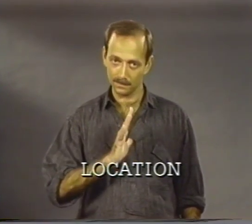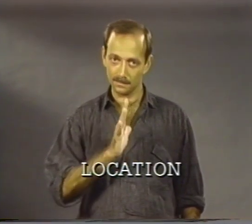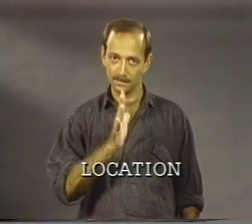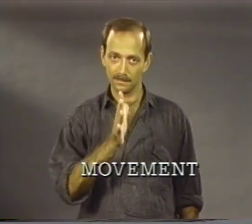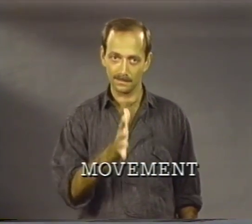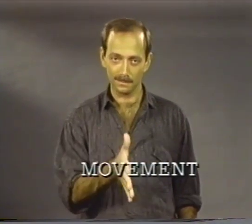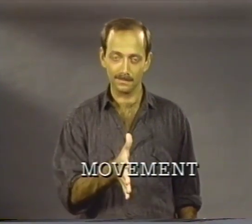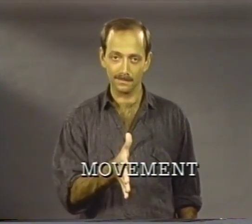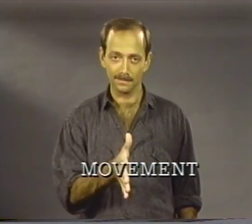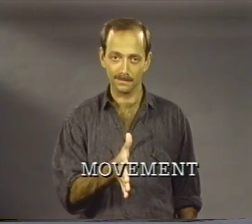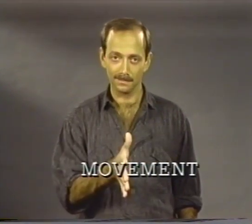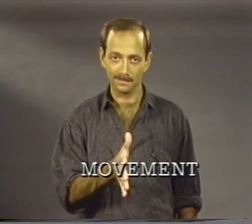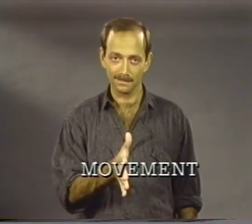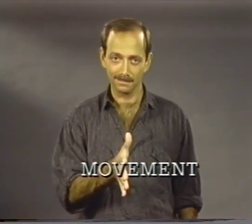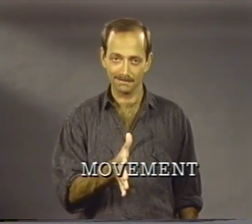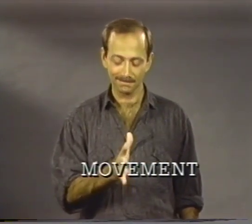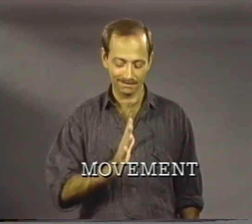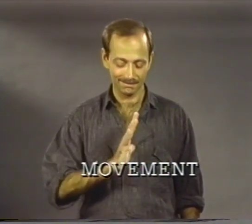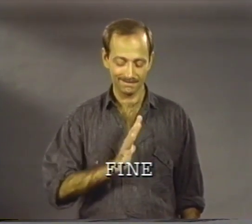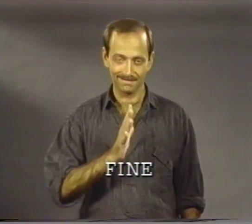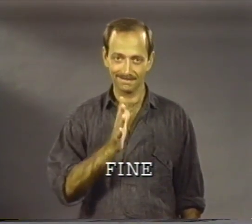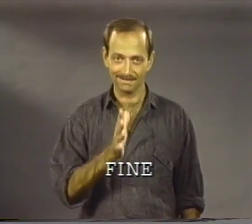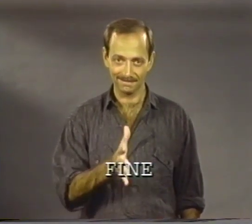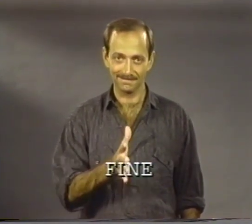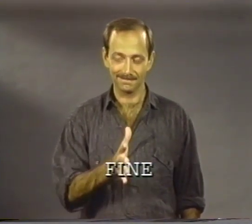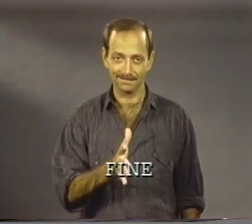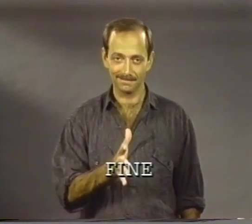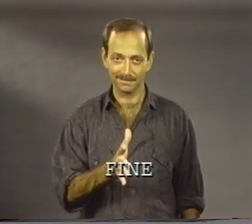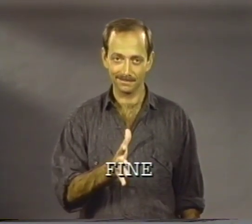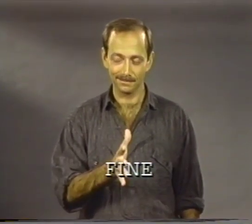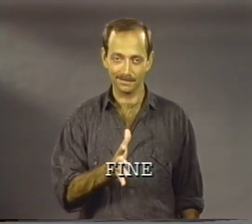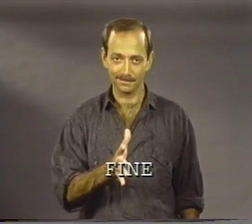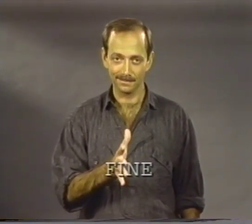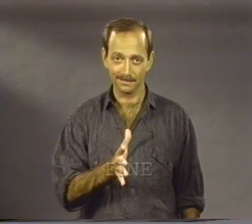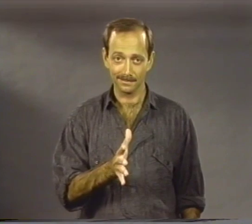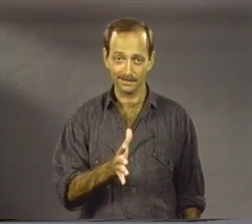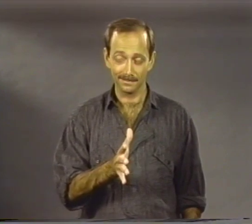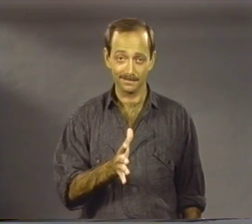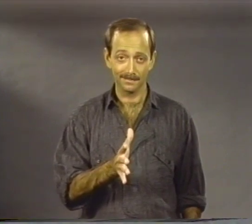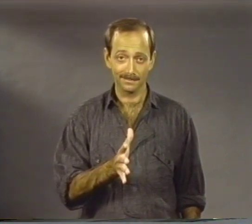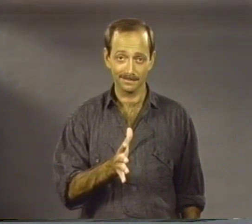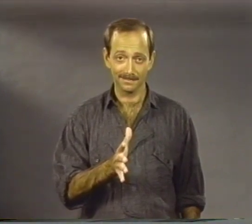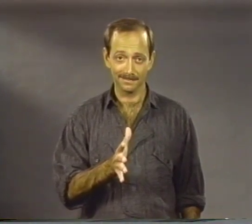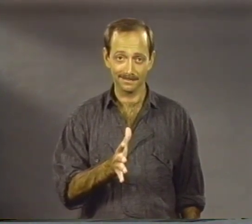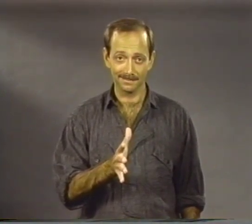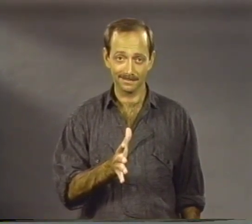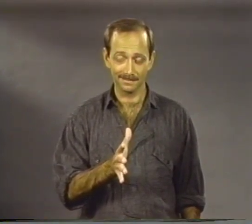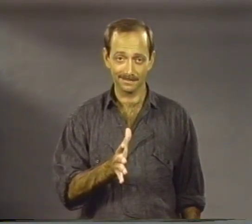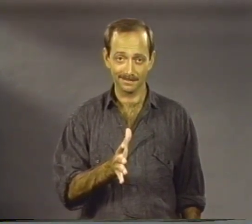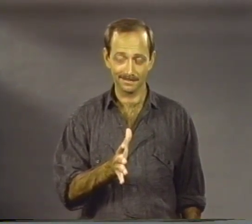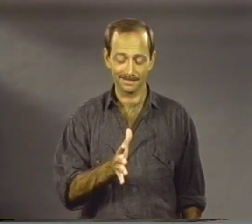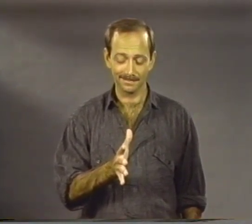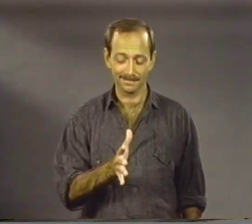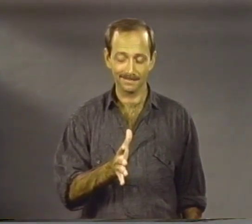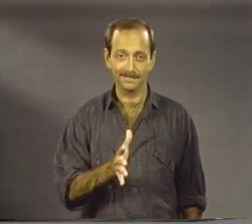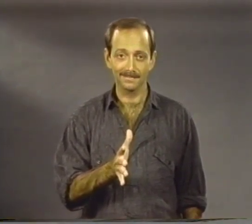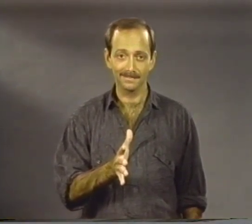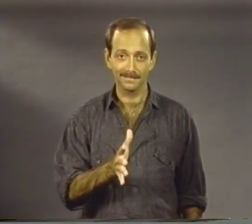arc. That's fine. That's a sign for fine. Now be careful now. Just by changing one part of the sign, a whole